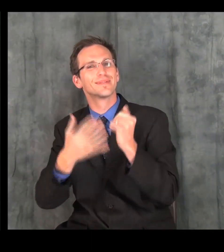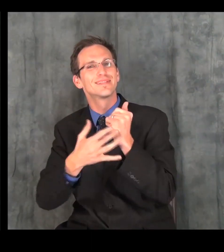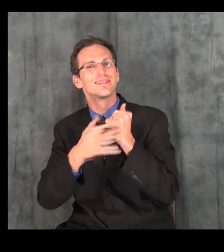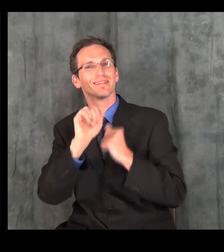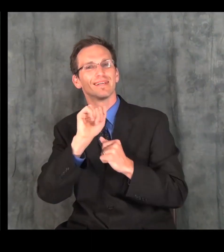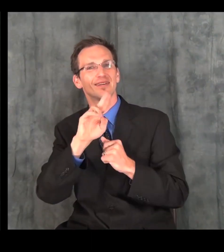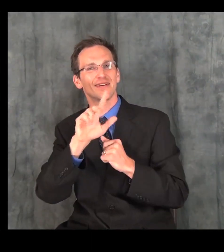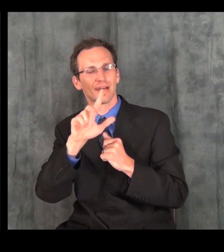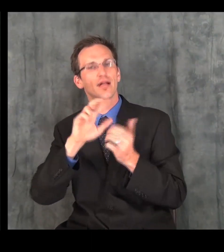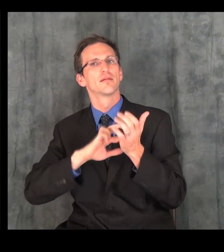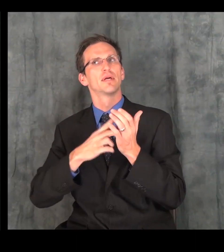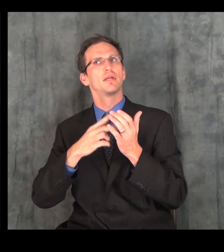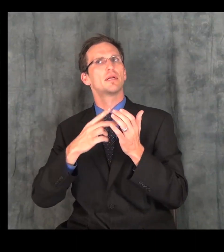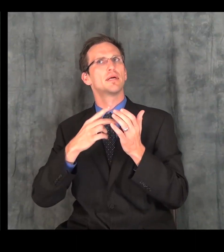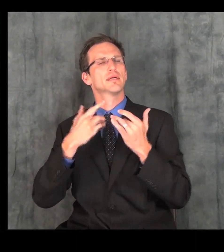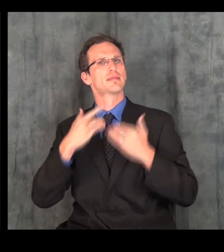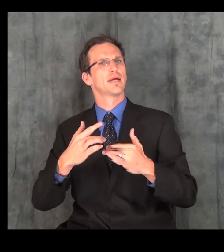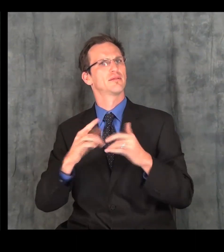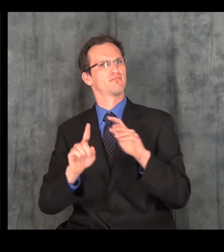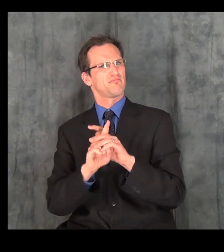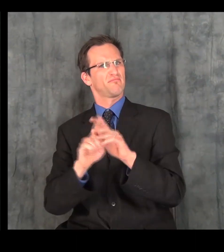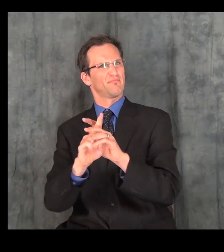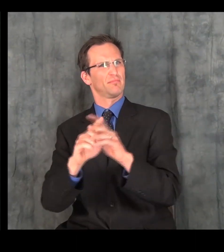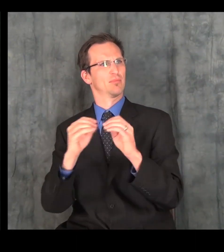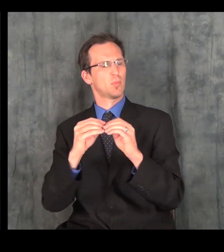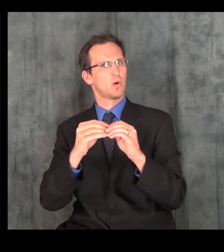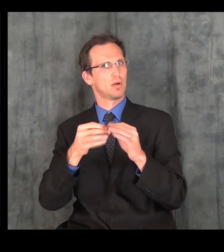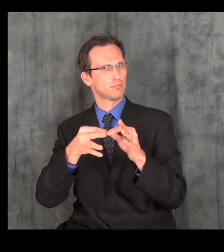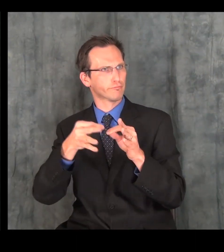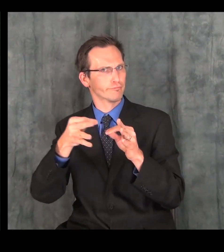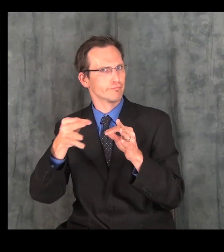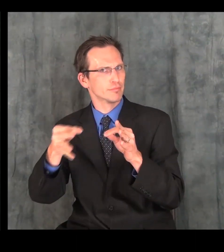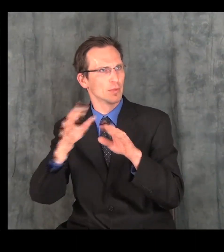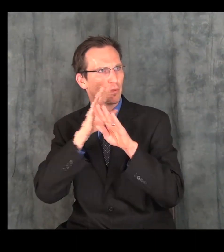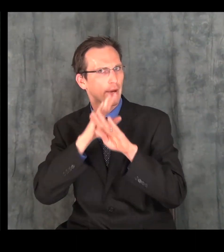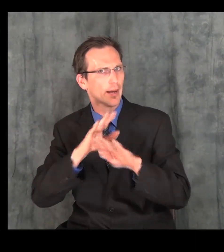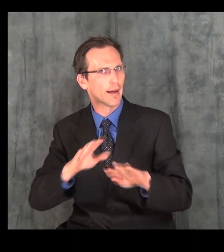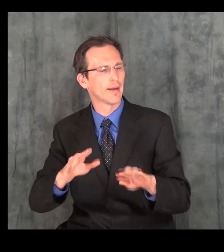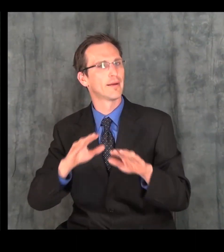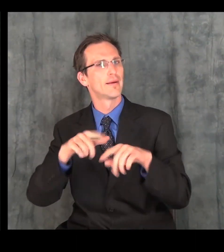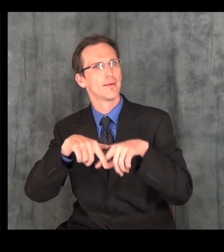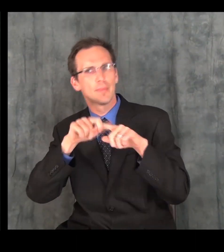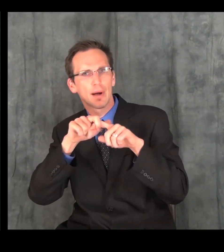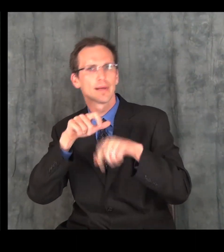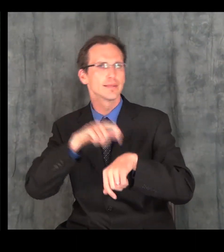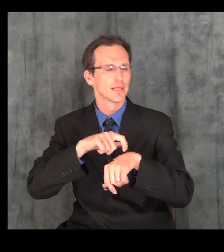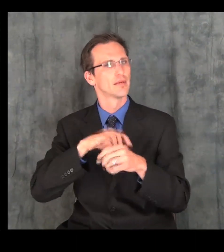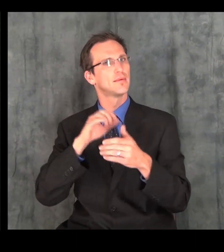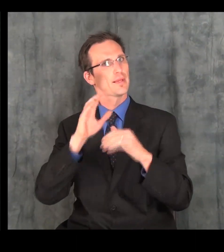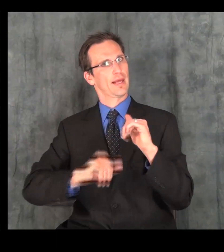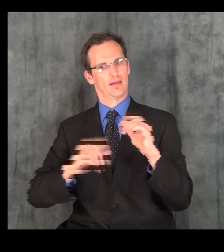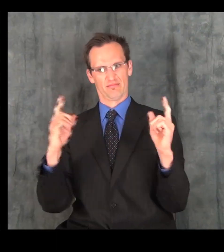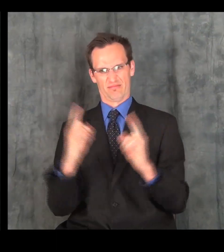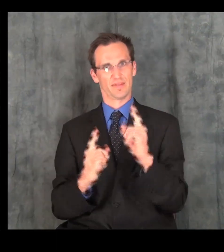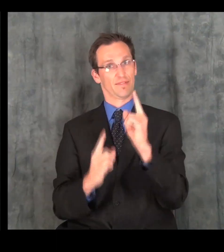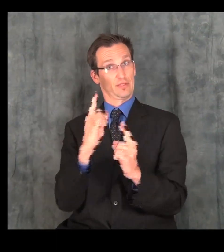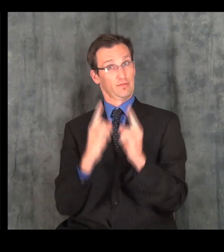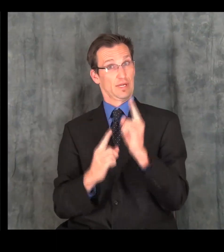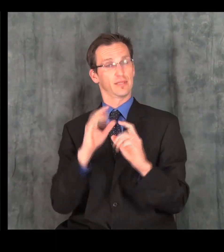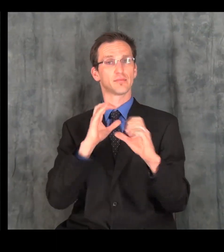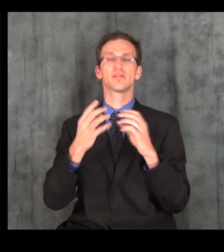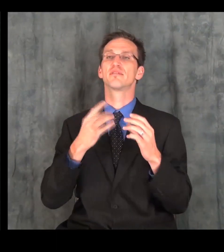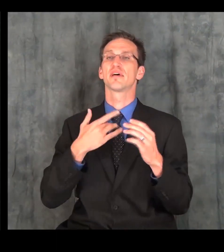to be pauses, slightly longer pauses than you would expect in straight face-to-face communication, and I think that some people found that a little bit